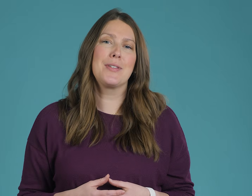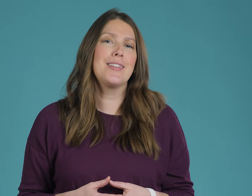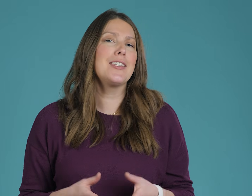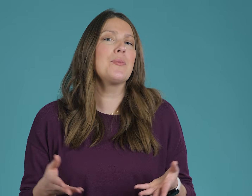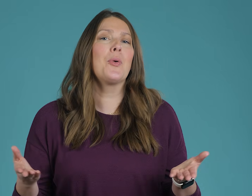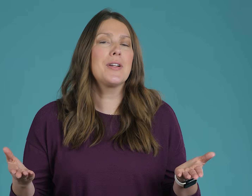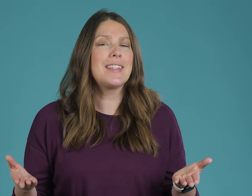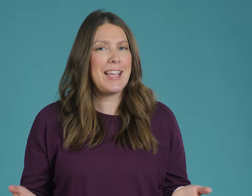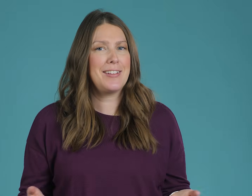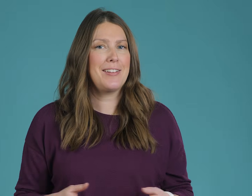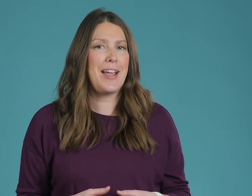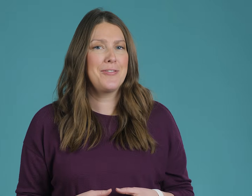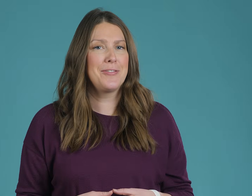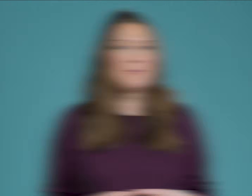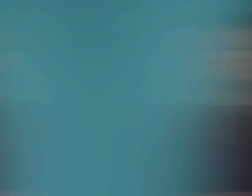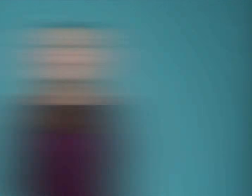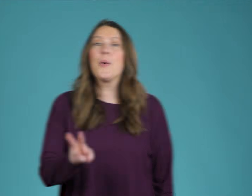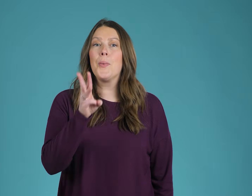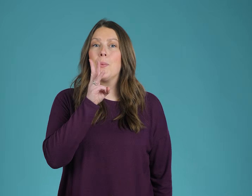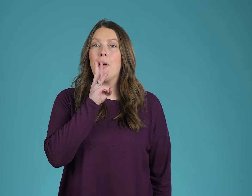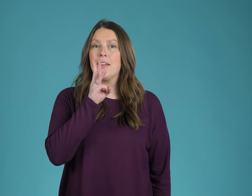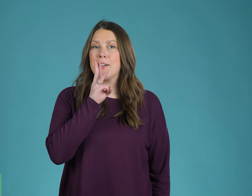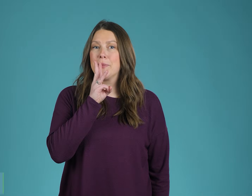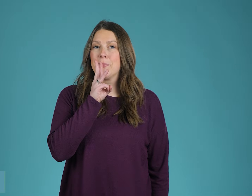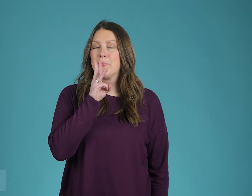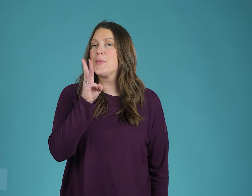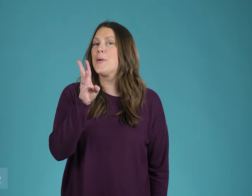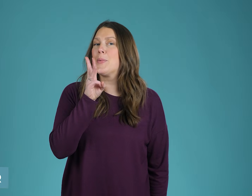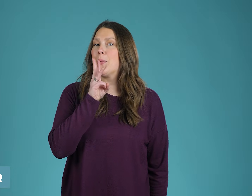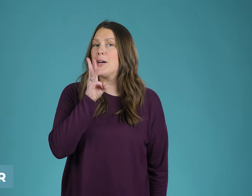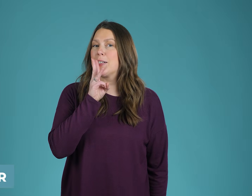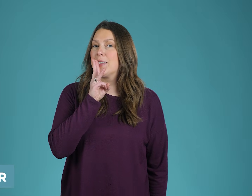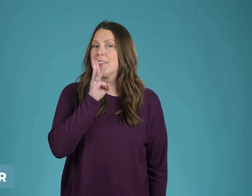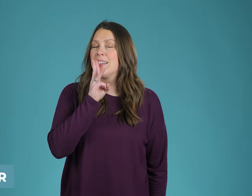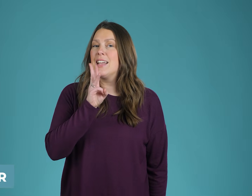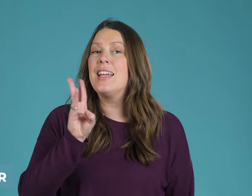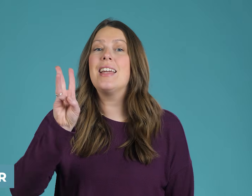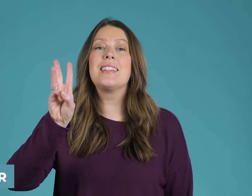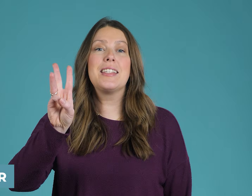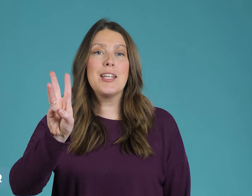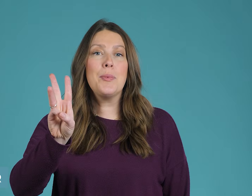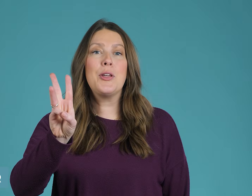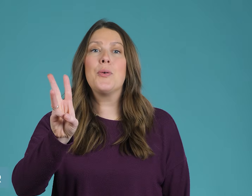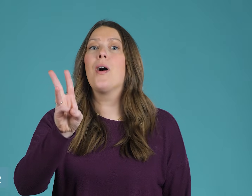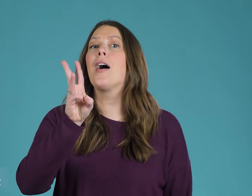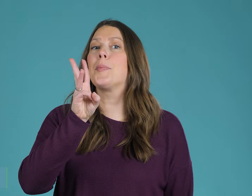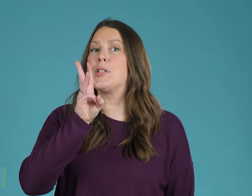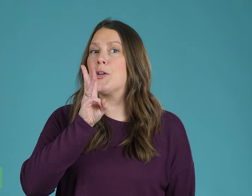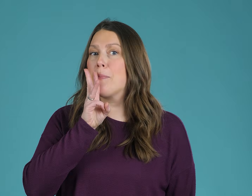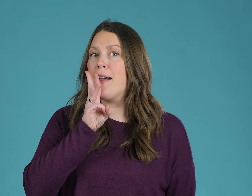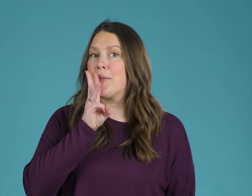that support daily life. Water. Water. It's a W up to your mouth.